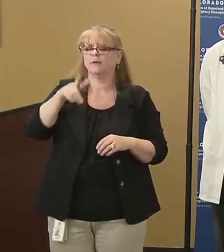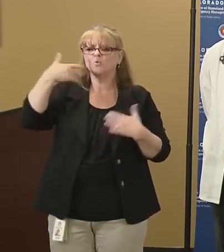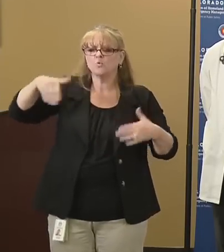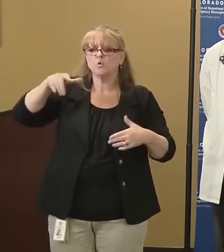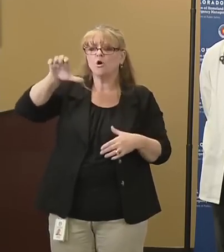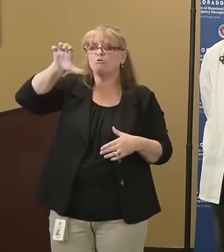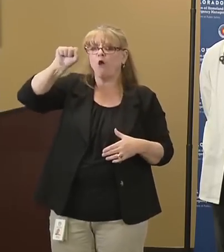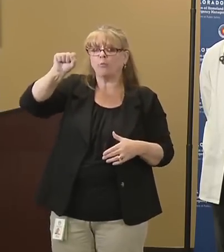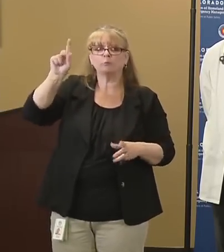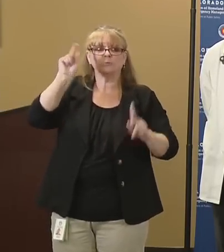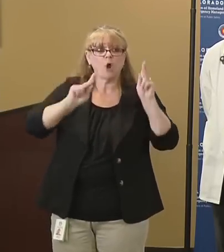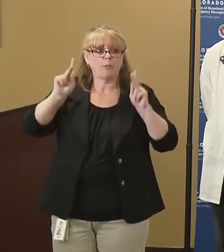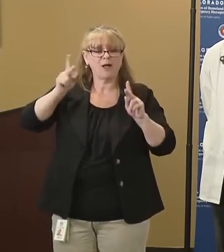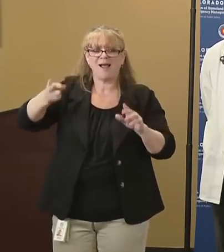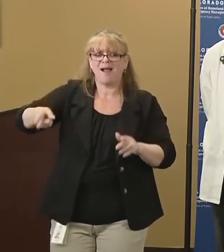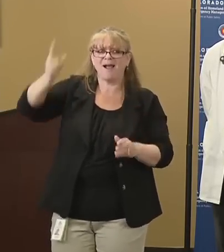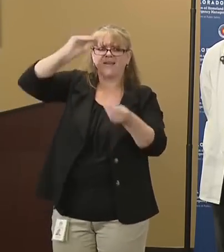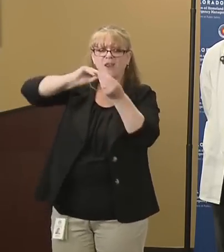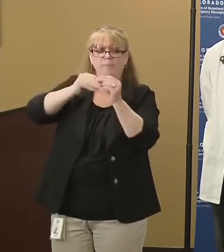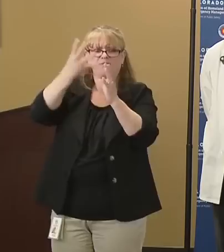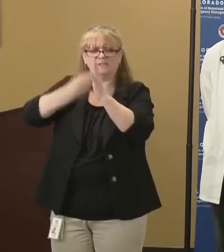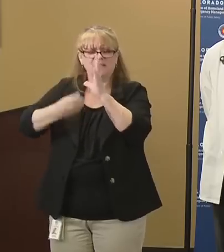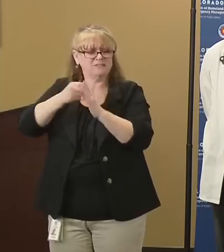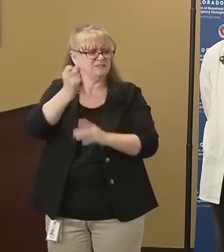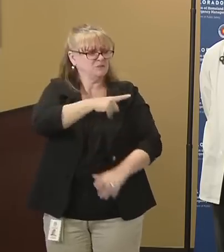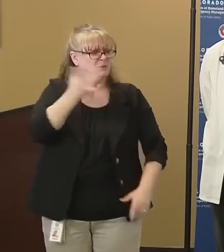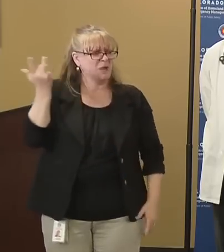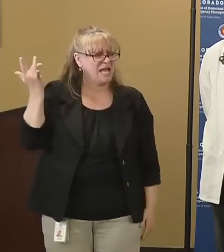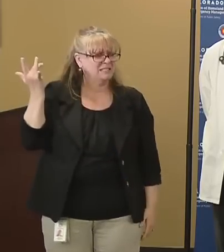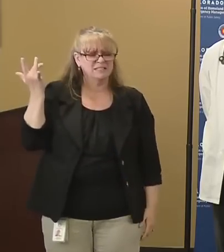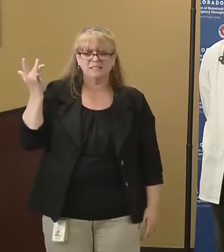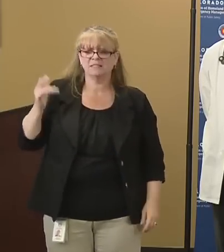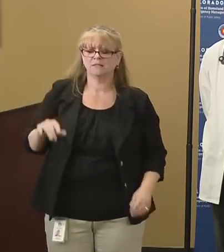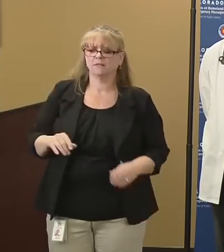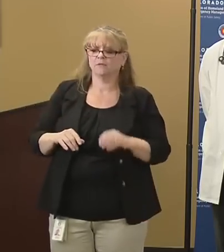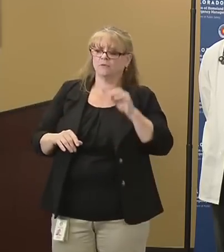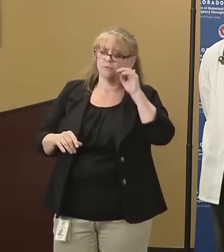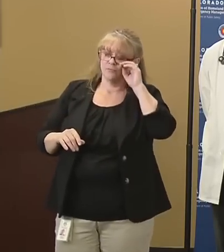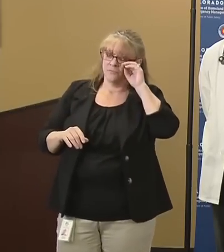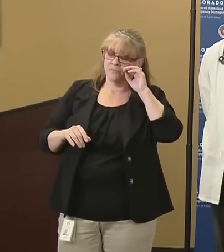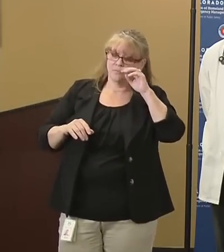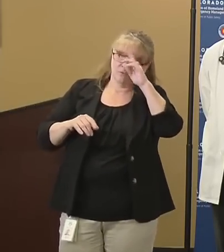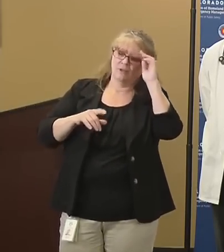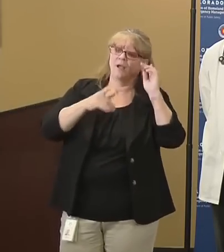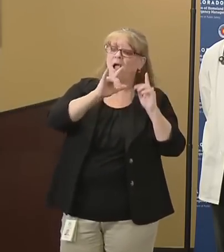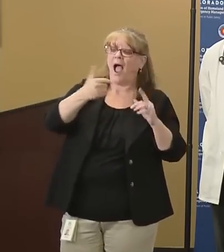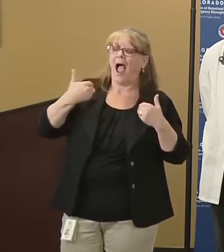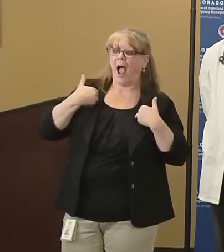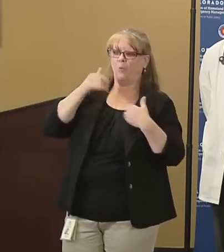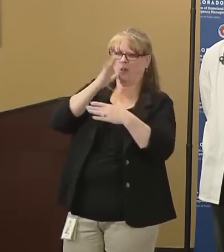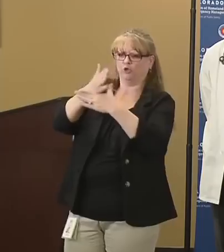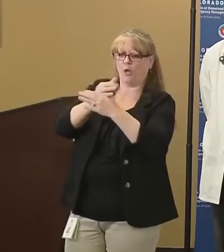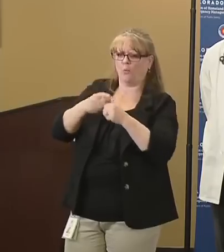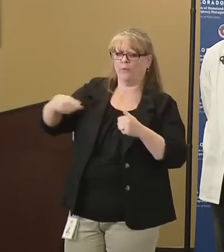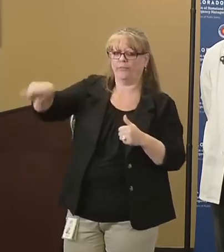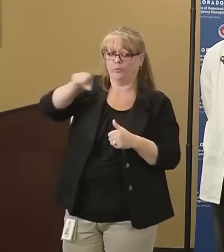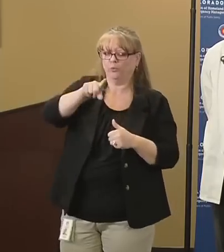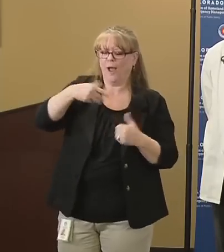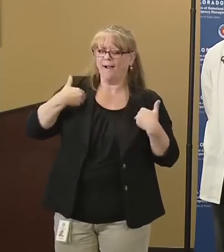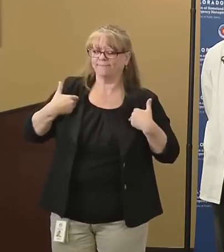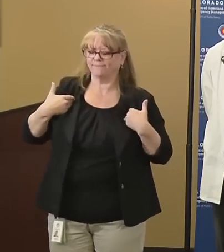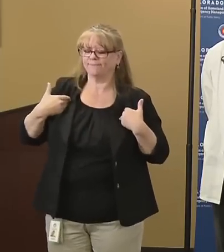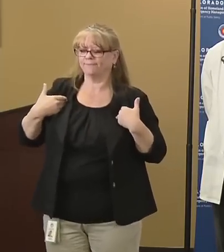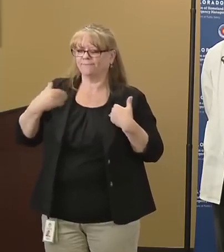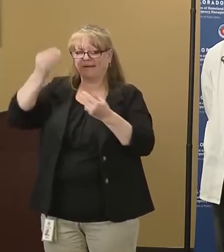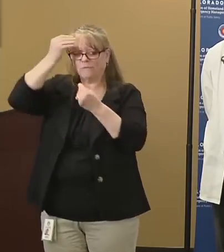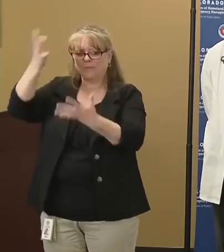Why? Do we know why? We have that. We'll get that to you. One of the reasons was one of the main